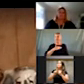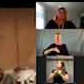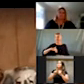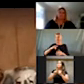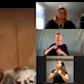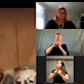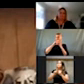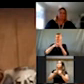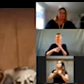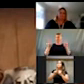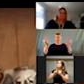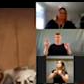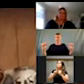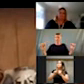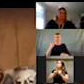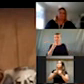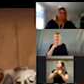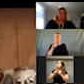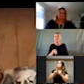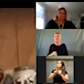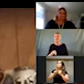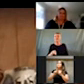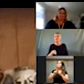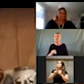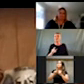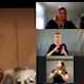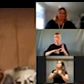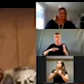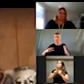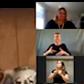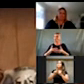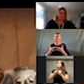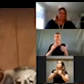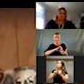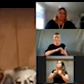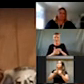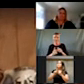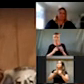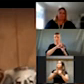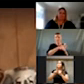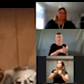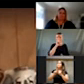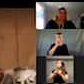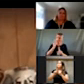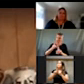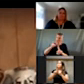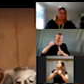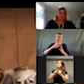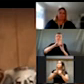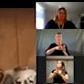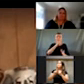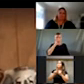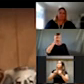Disability Issues has said, this framework will reflect a partnership with disabled people, recognizing disabled people as